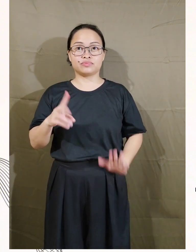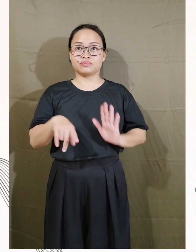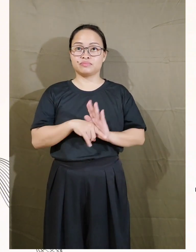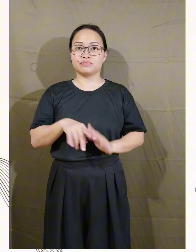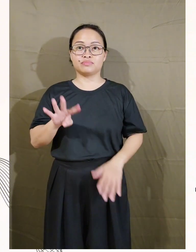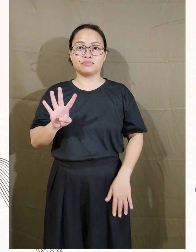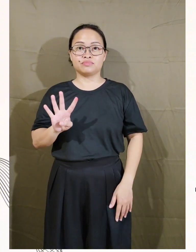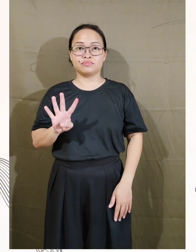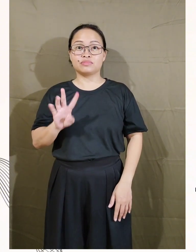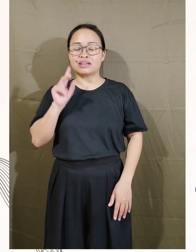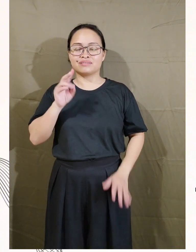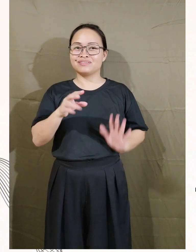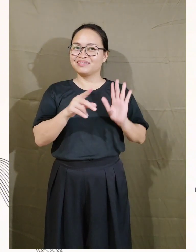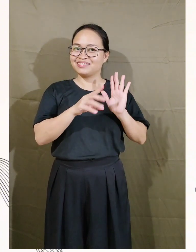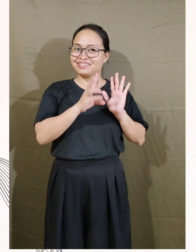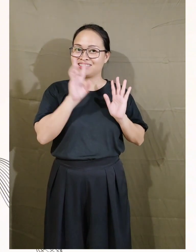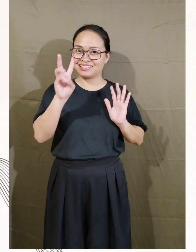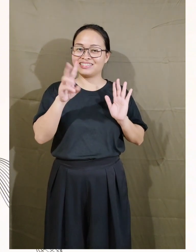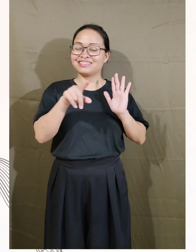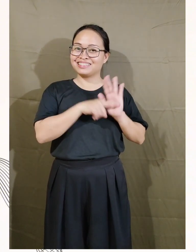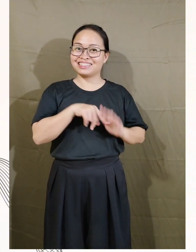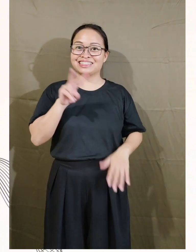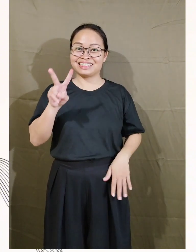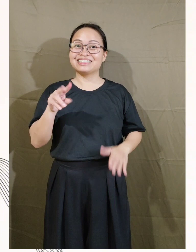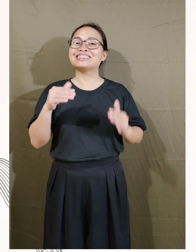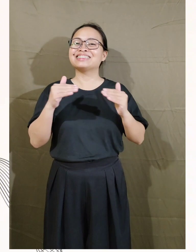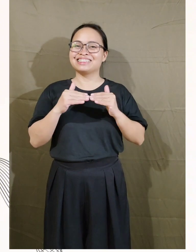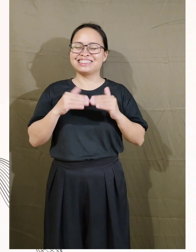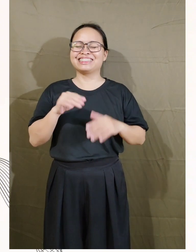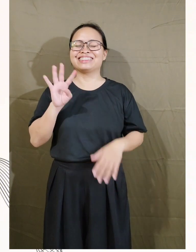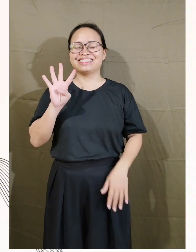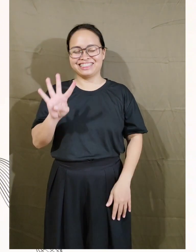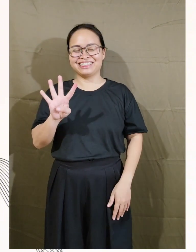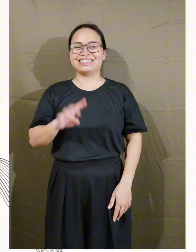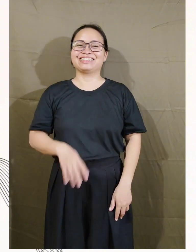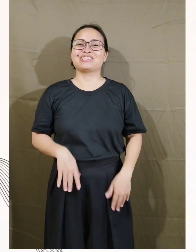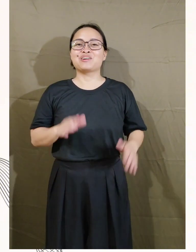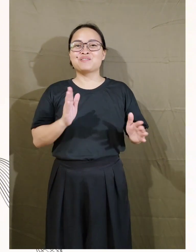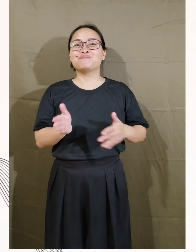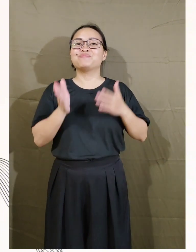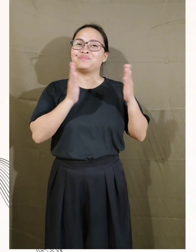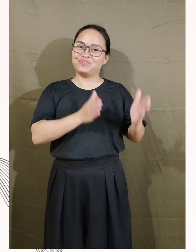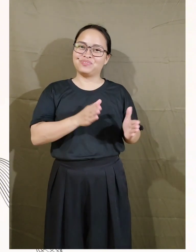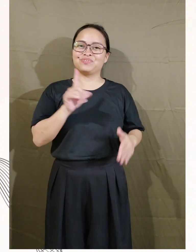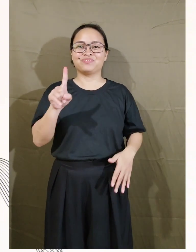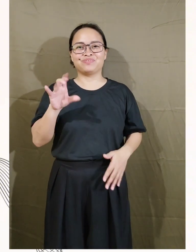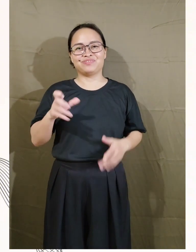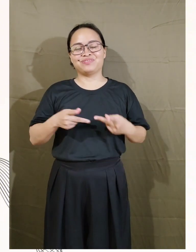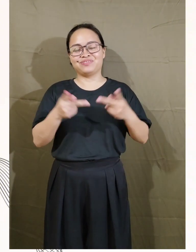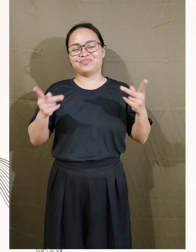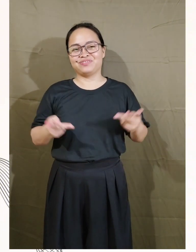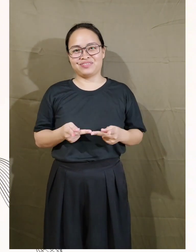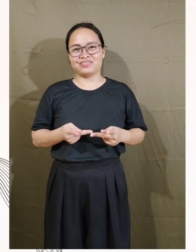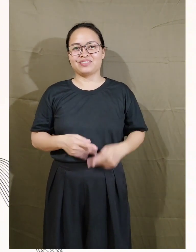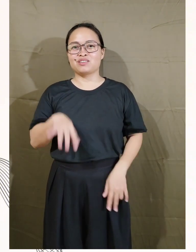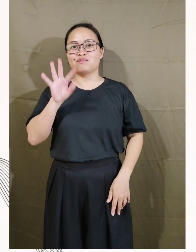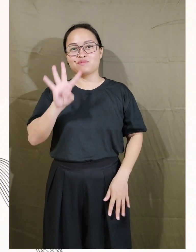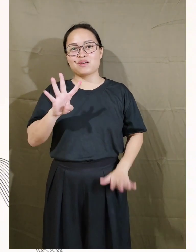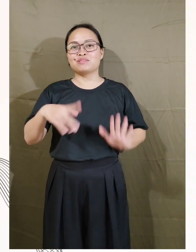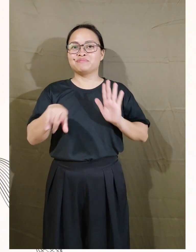to 4. Next, move to the hundreds place. 4 minus